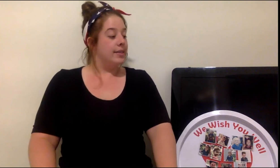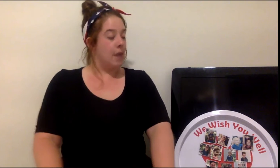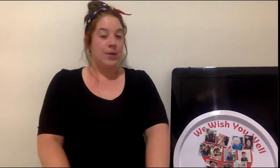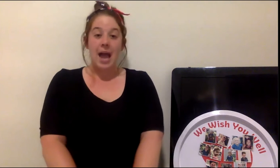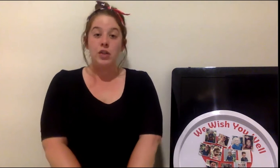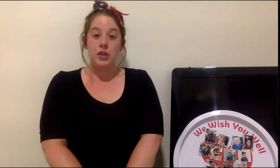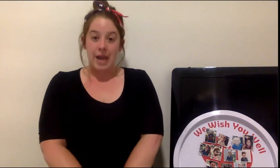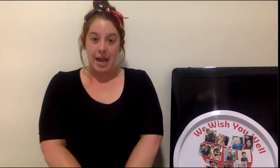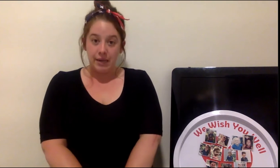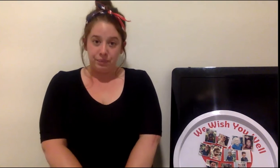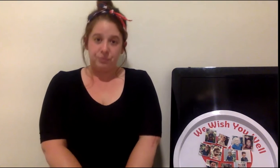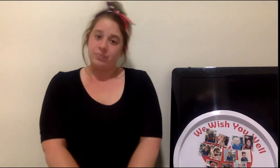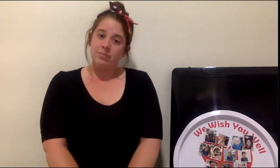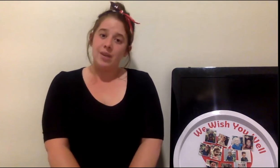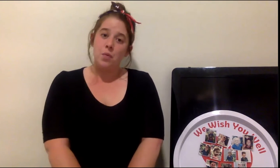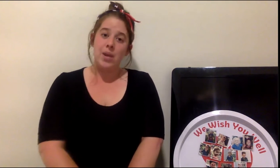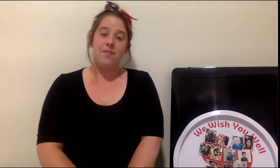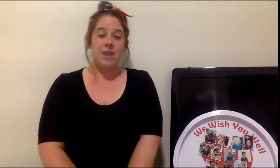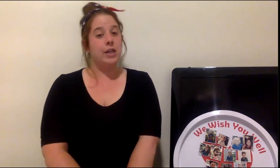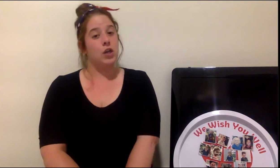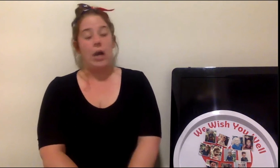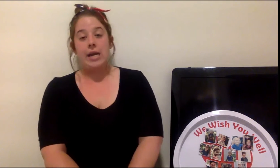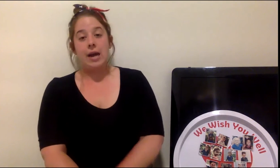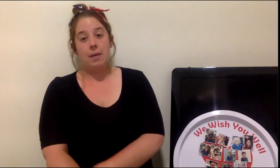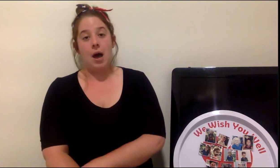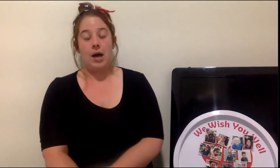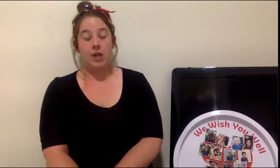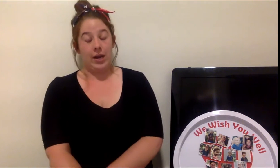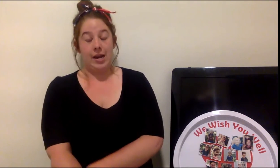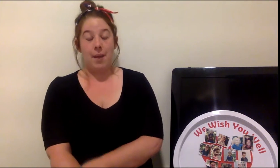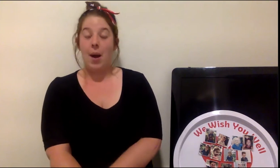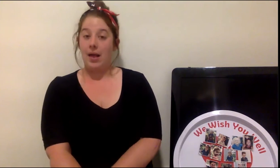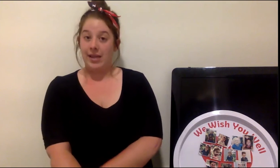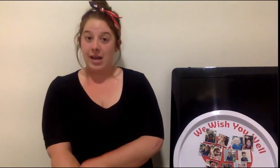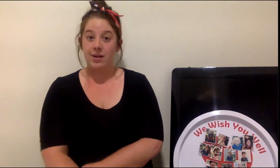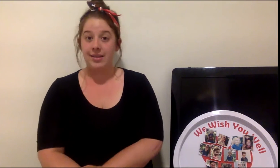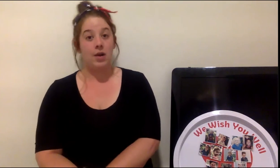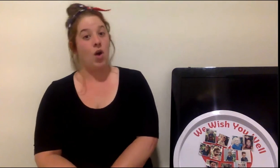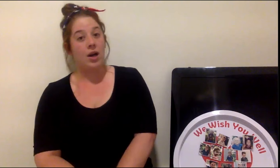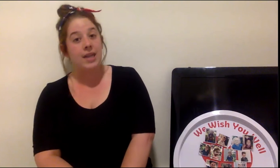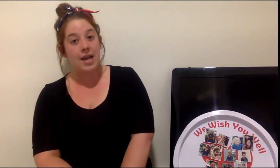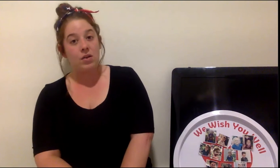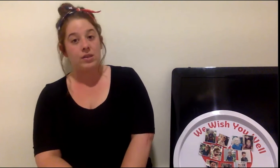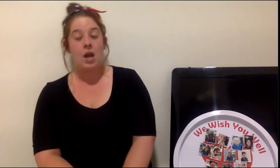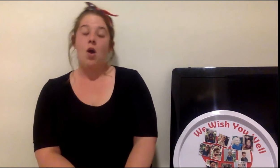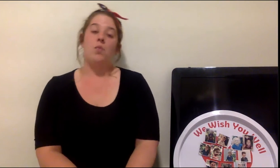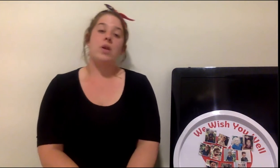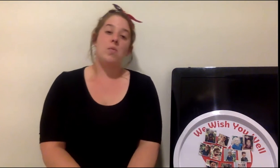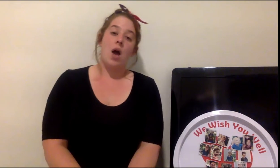So yesterday, we finished talking about alligators and crocodiles. We